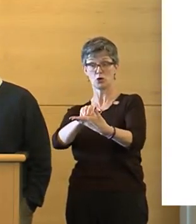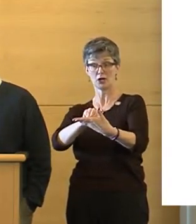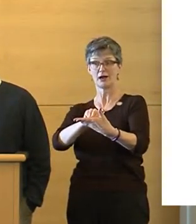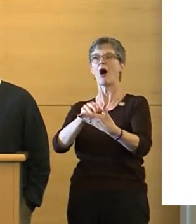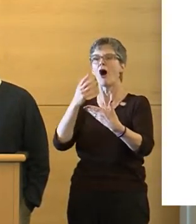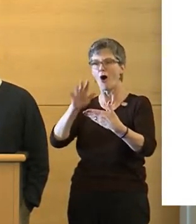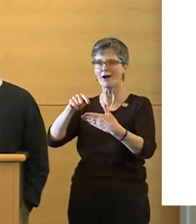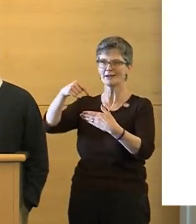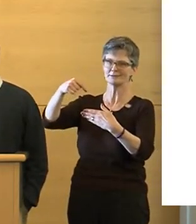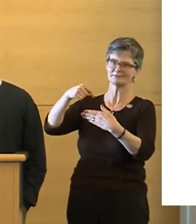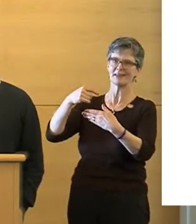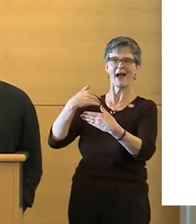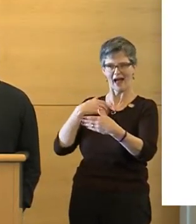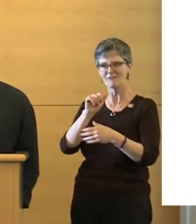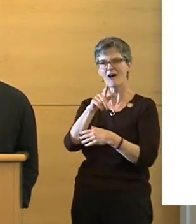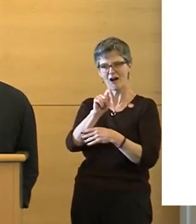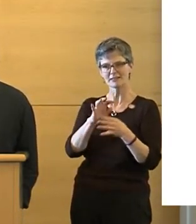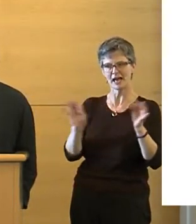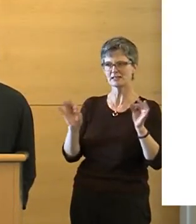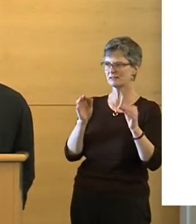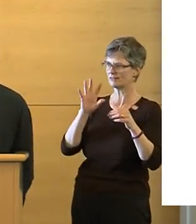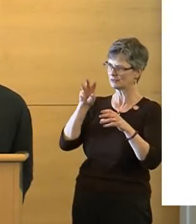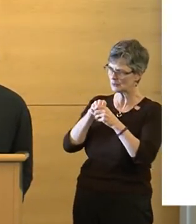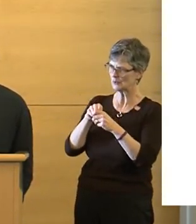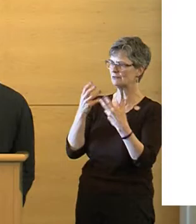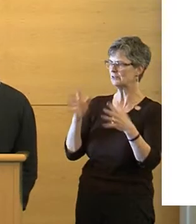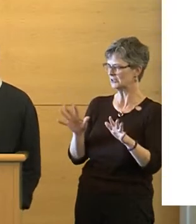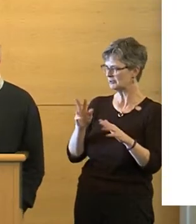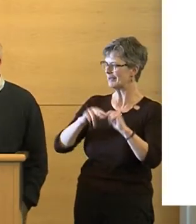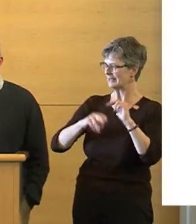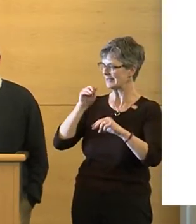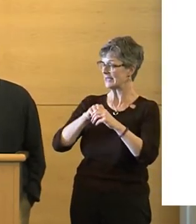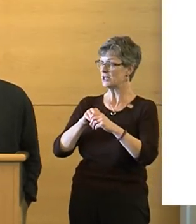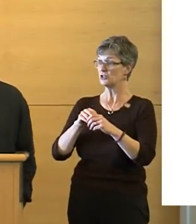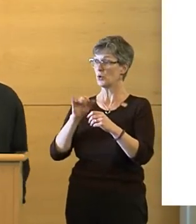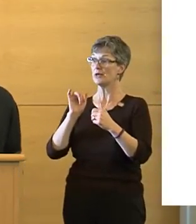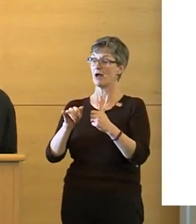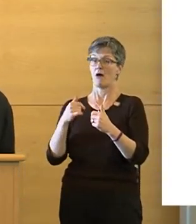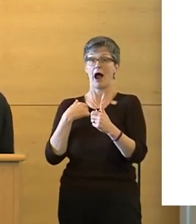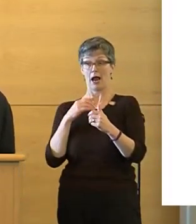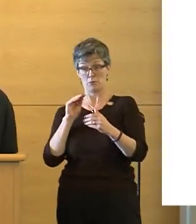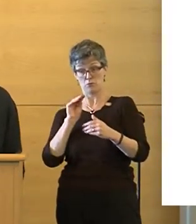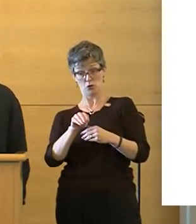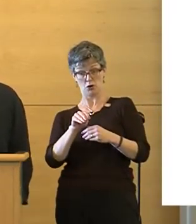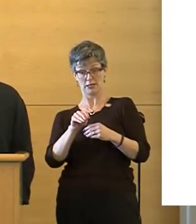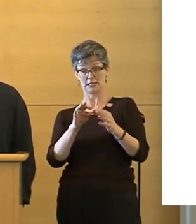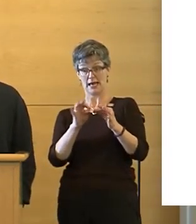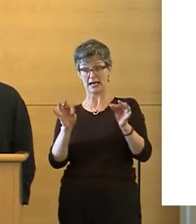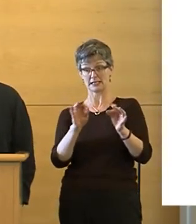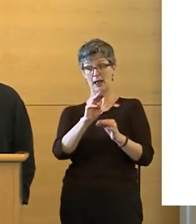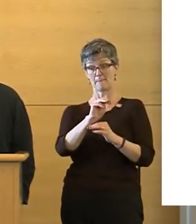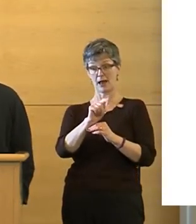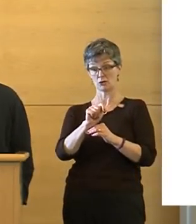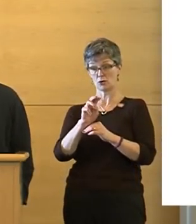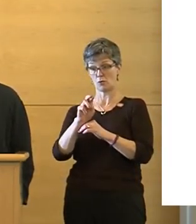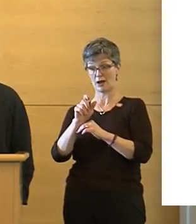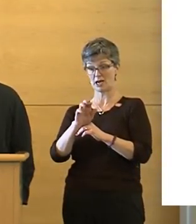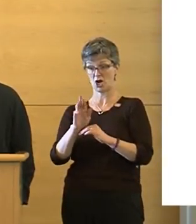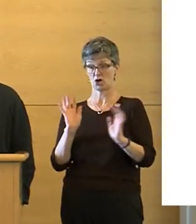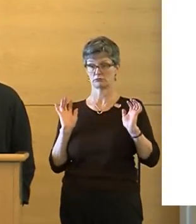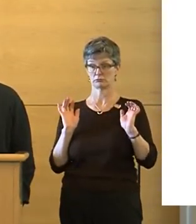And it's got the ability to grab images, to search for images, grab them off of Flickr, put them on a web page, and they come